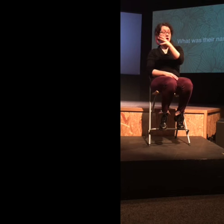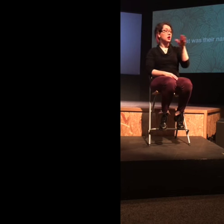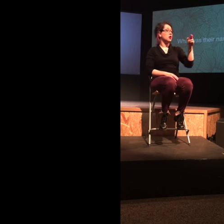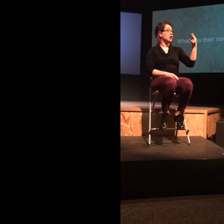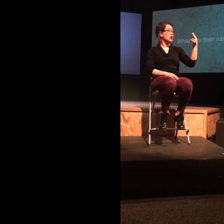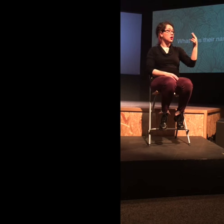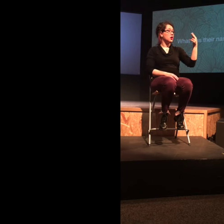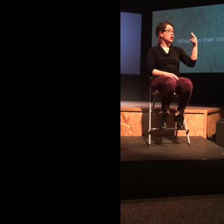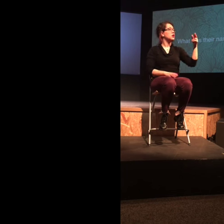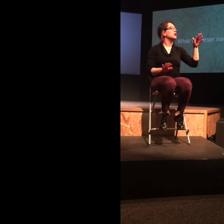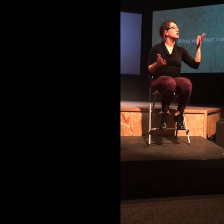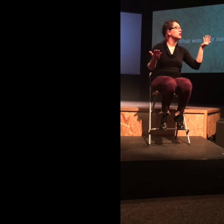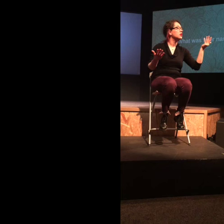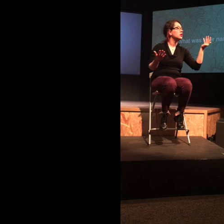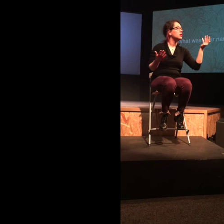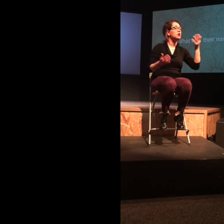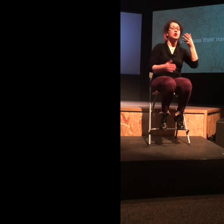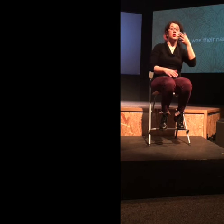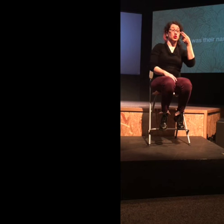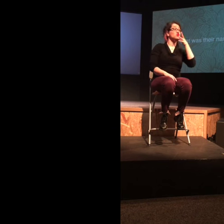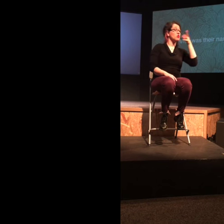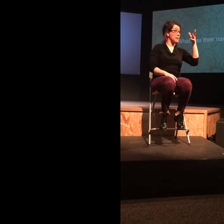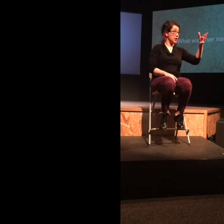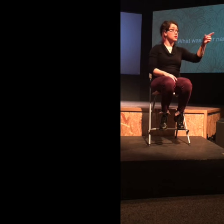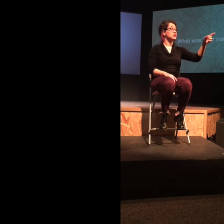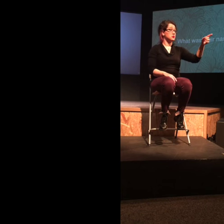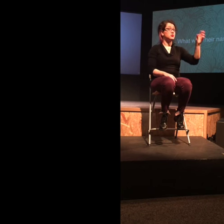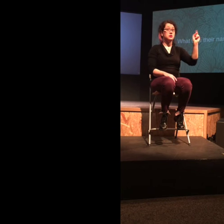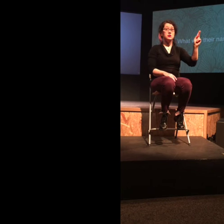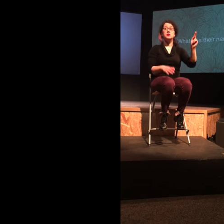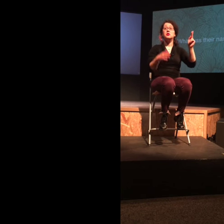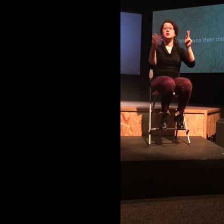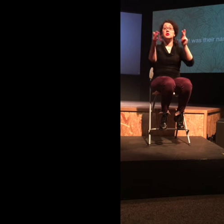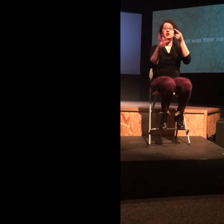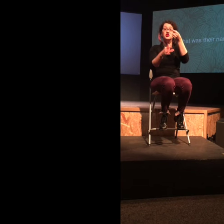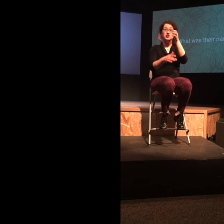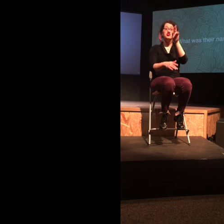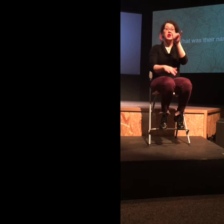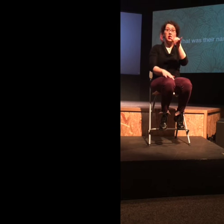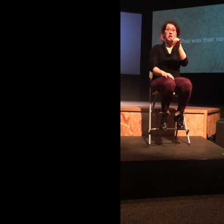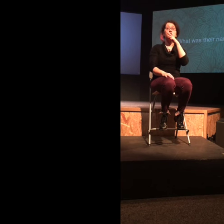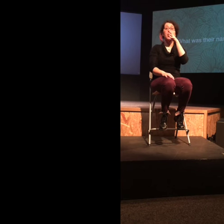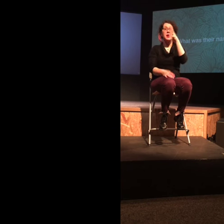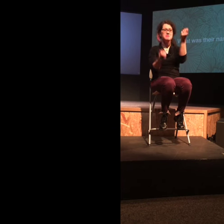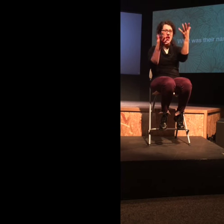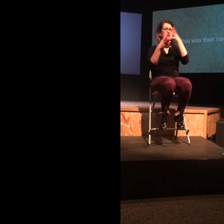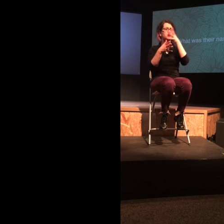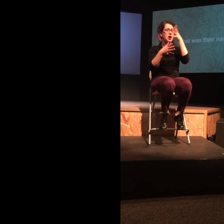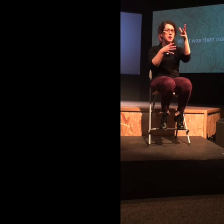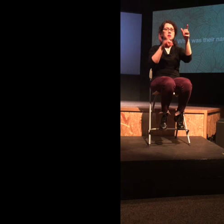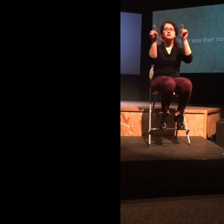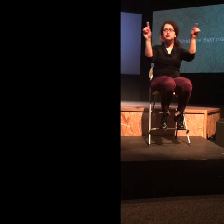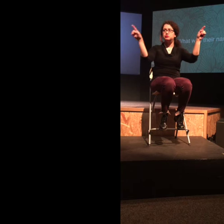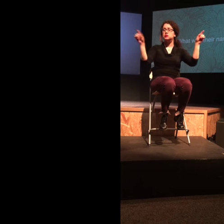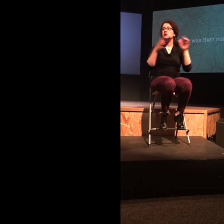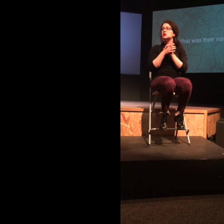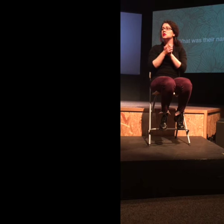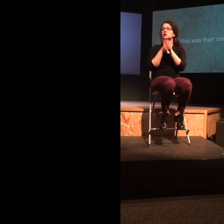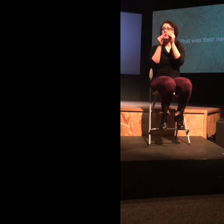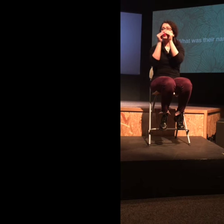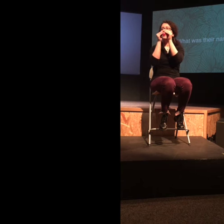Marshall. Hallie? Grandma. Grandma? Jerry, grandma. Jerry, grandma. Lots of grandmas. One